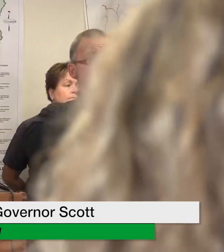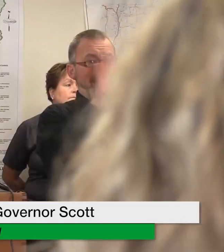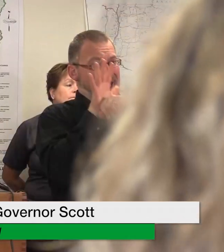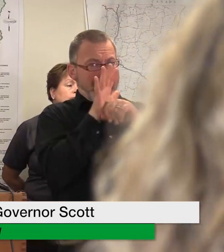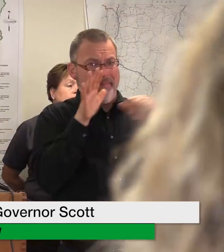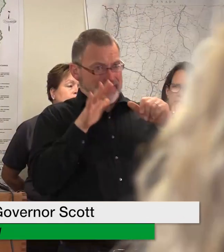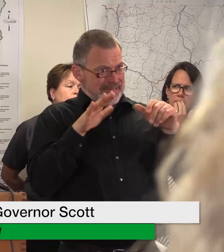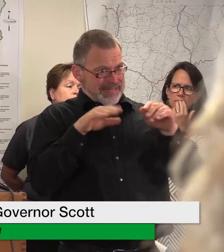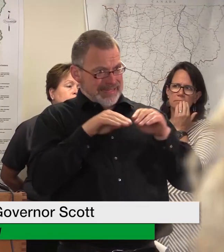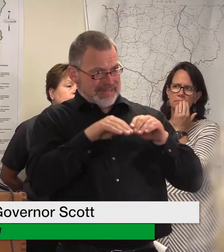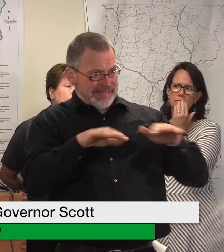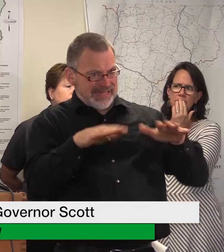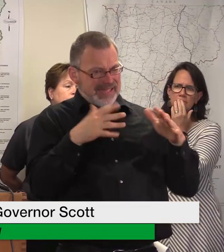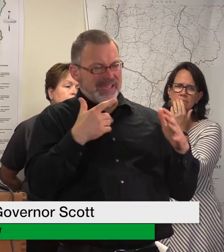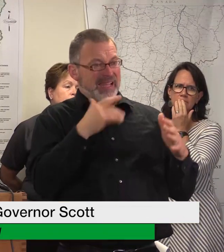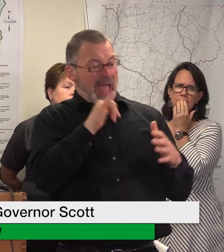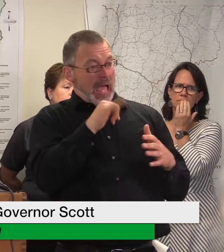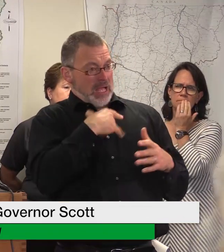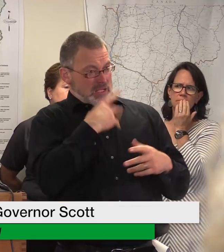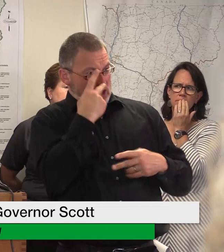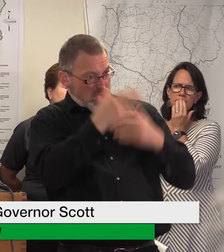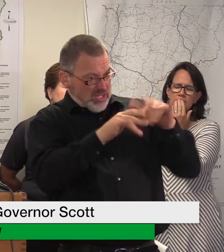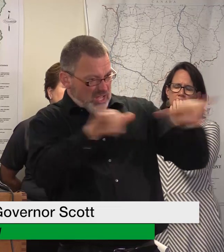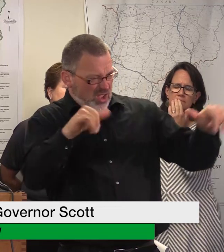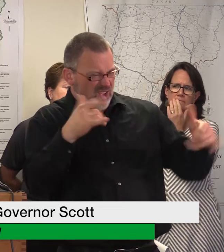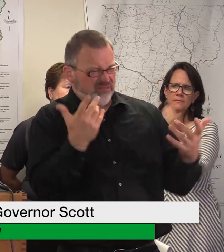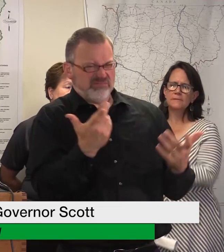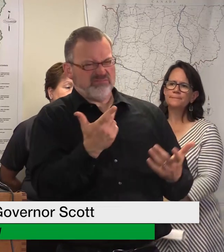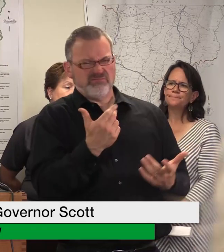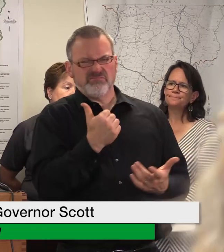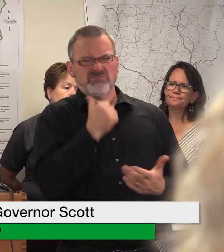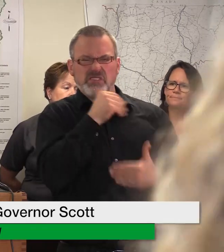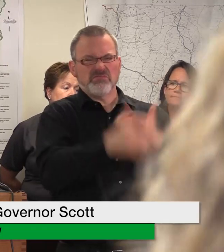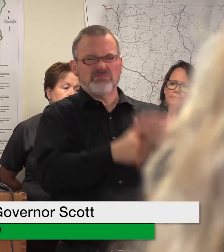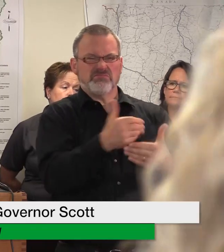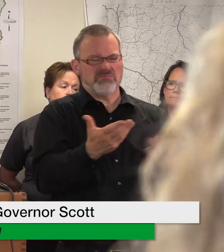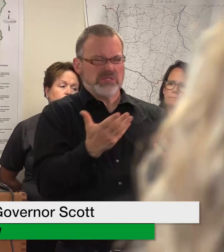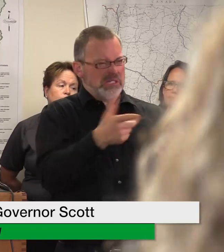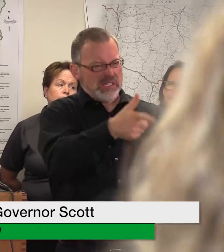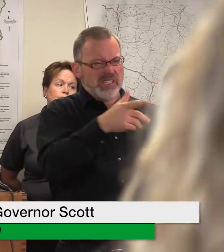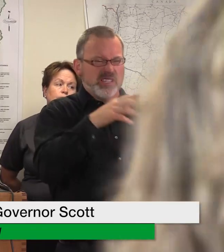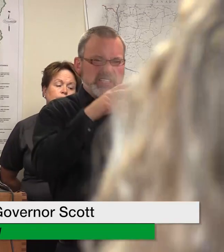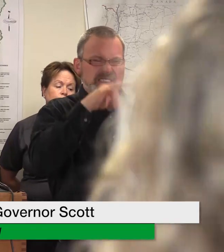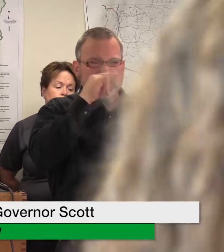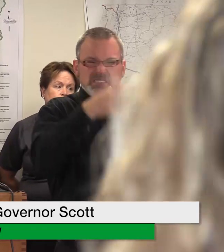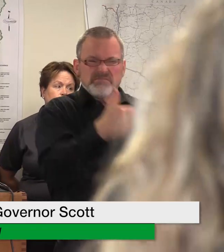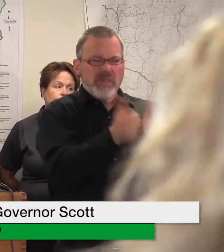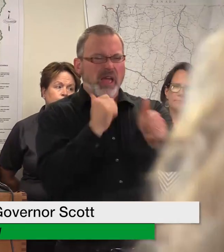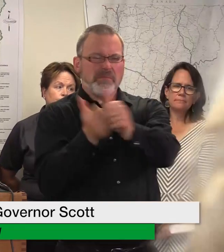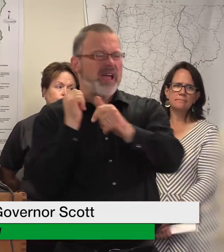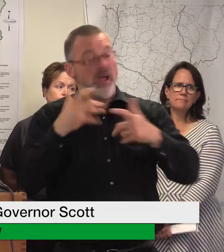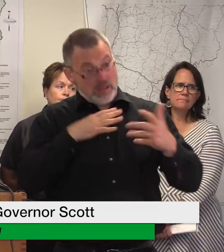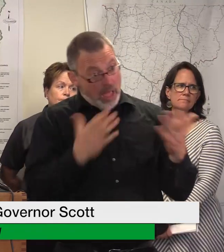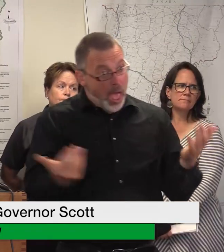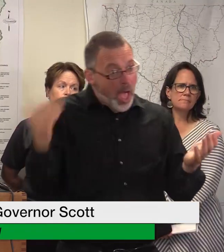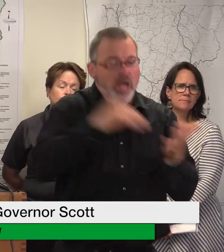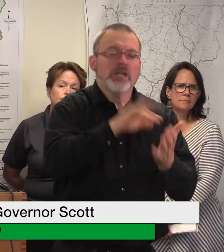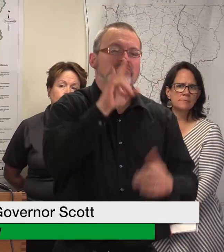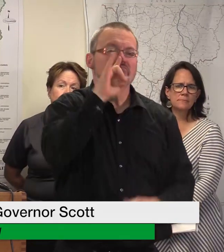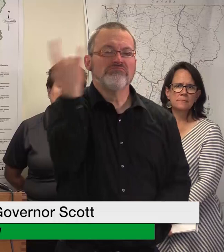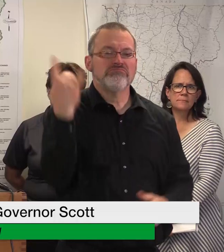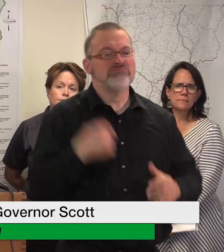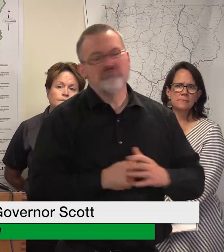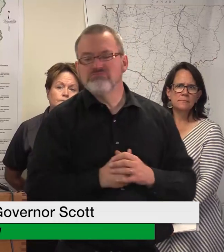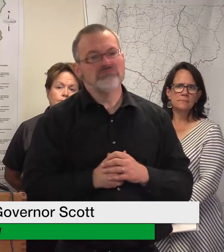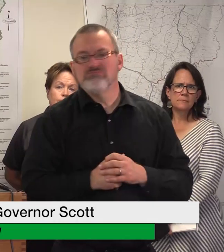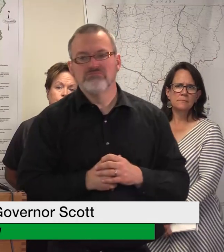put people and kids, students behind. So we're going to make every effort to make sure they're back in the classroom. Any